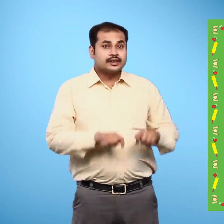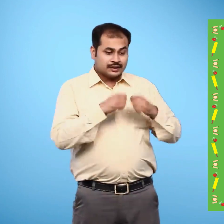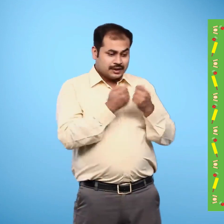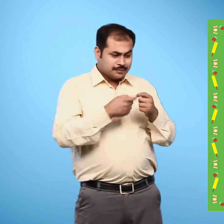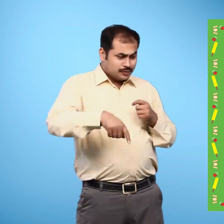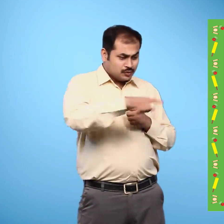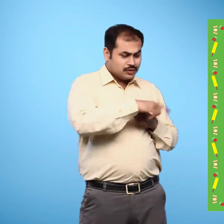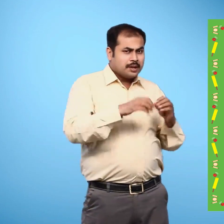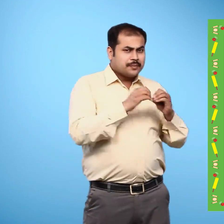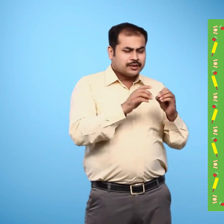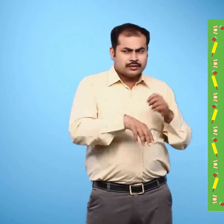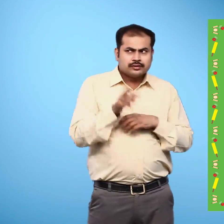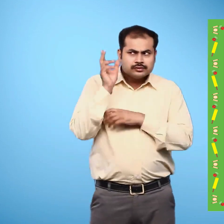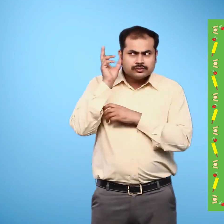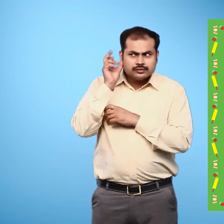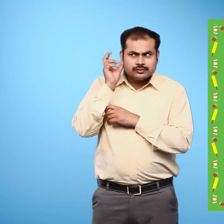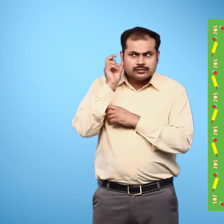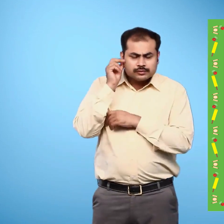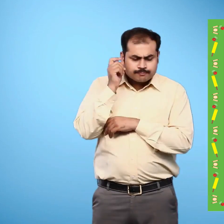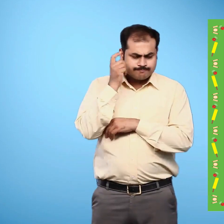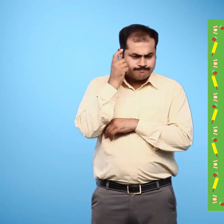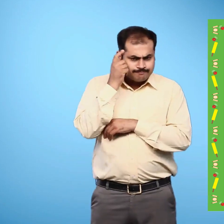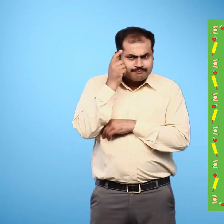Team B is listening and wondering.